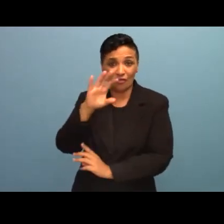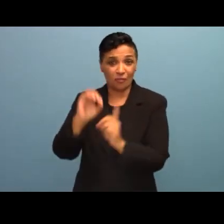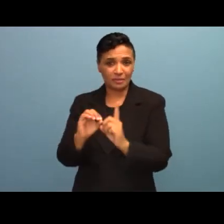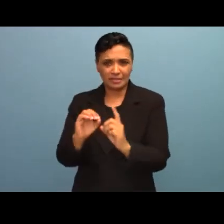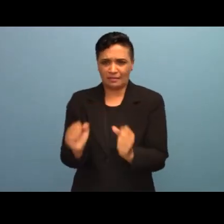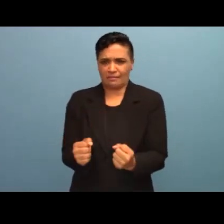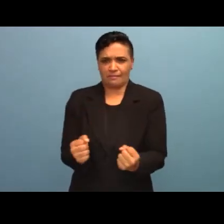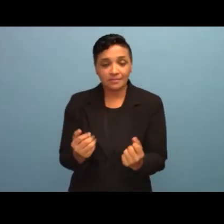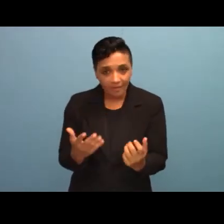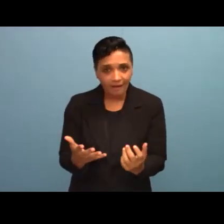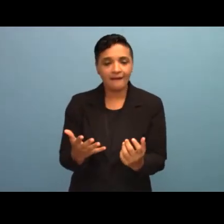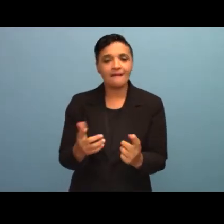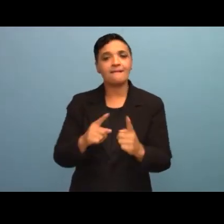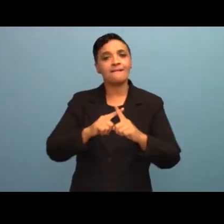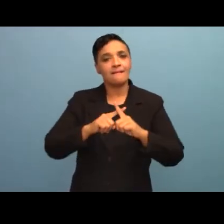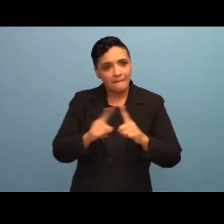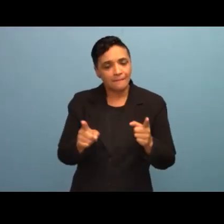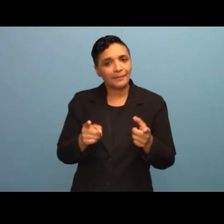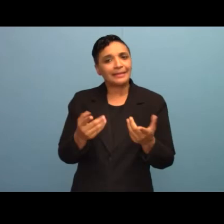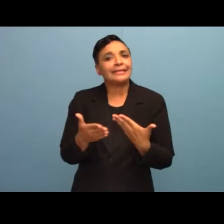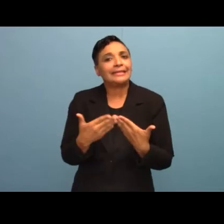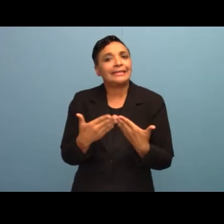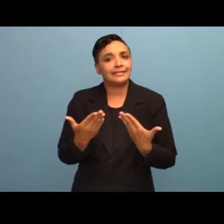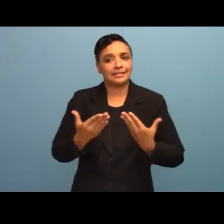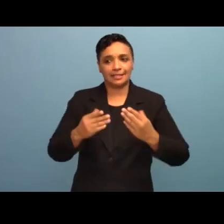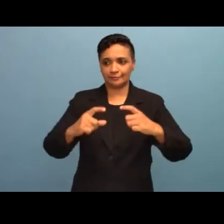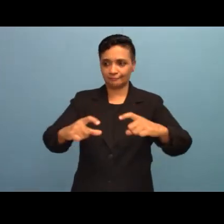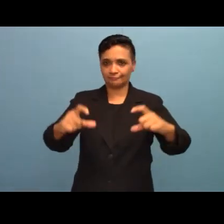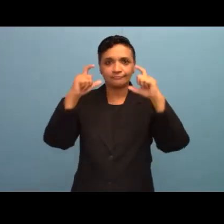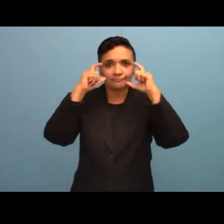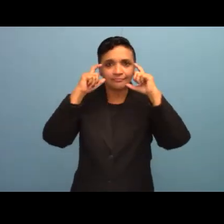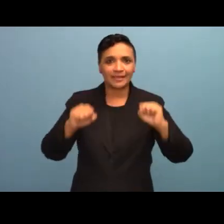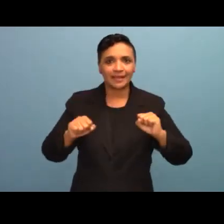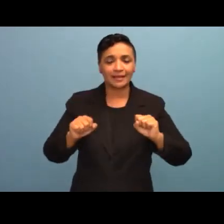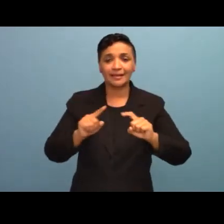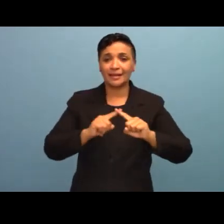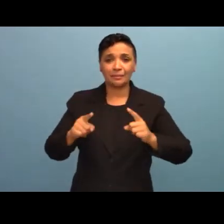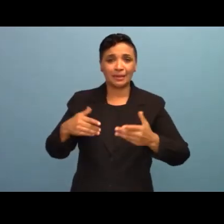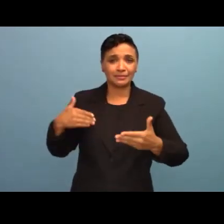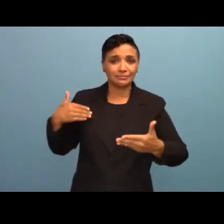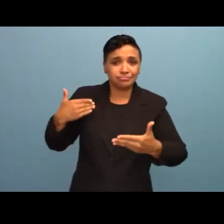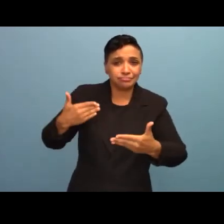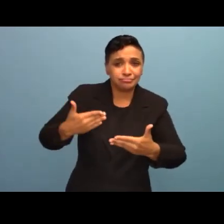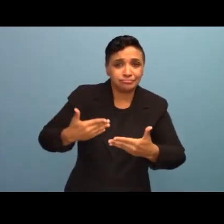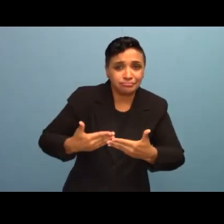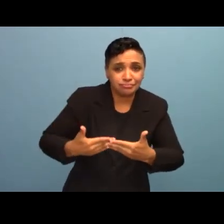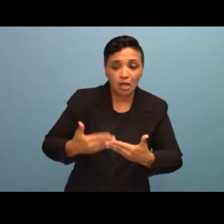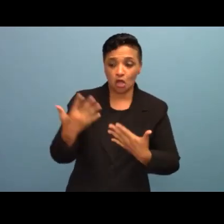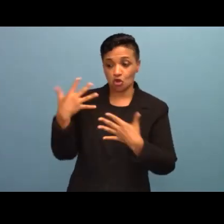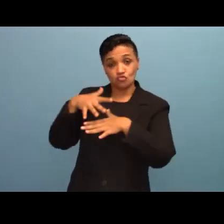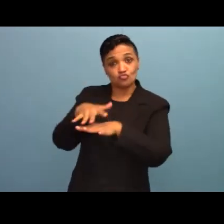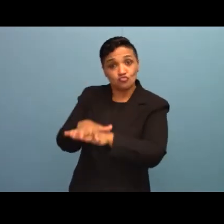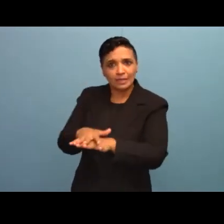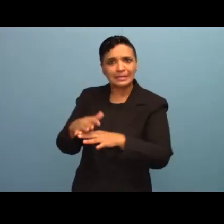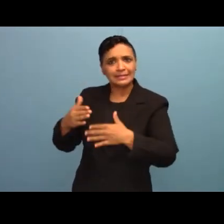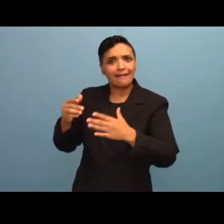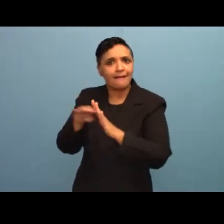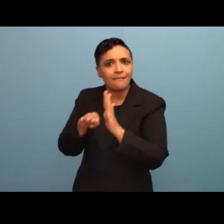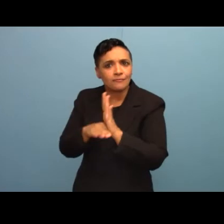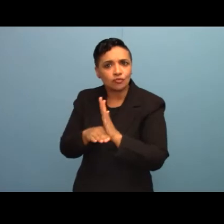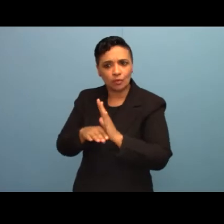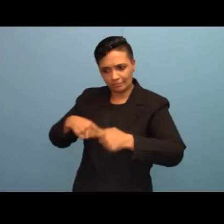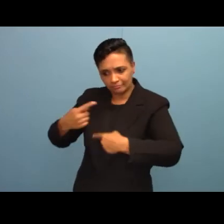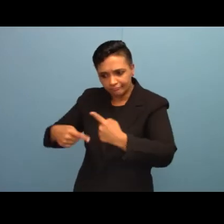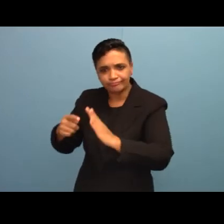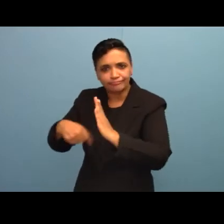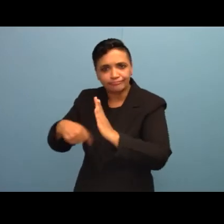despite this relatively easy solution, there has been limited progress in implementing national child eye health policies. The